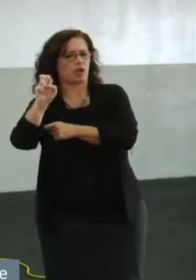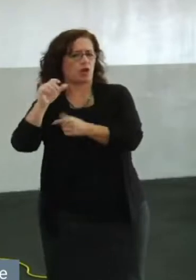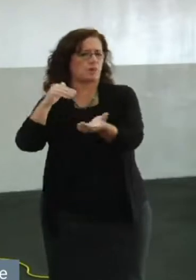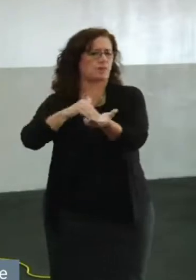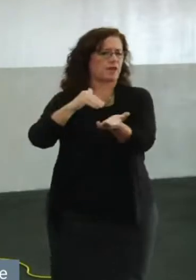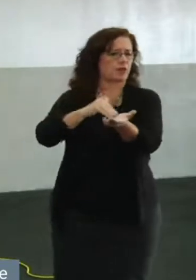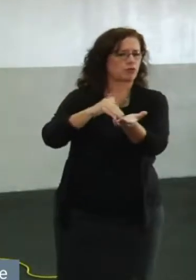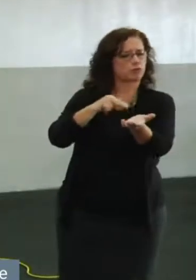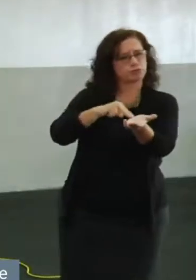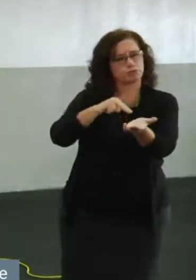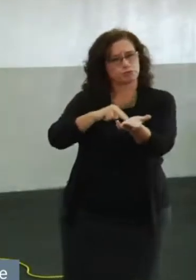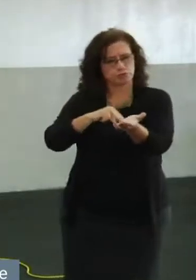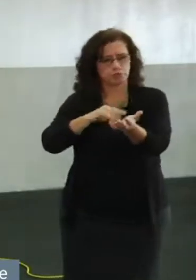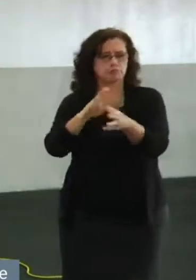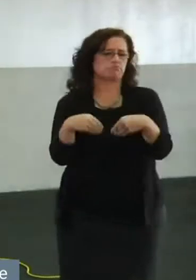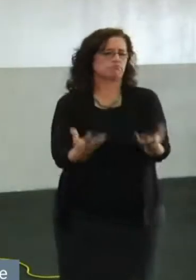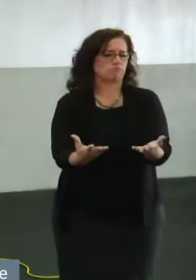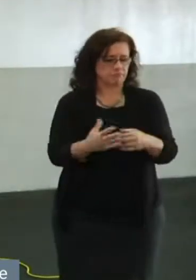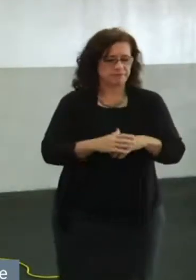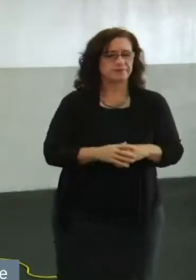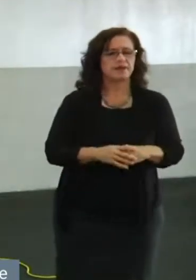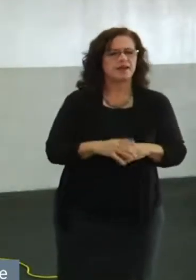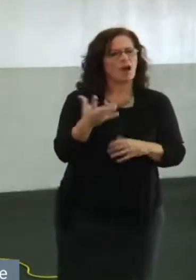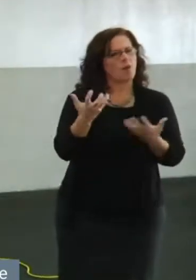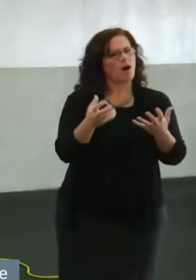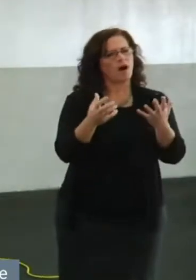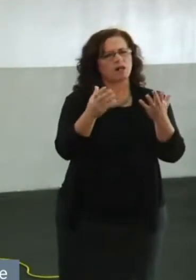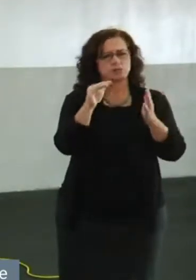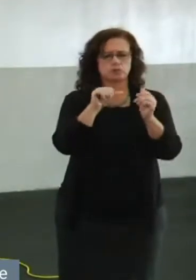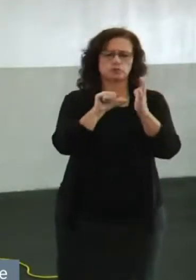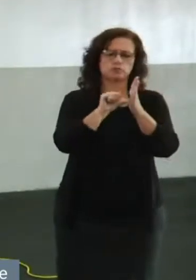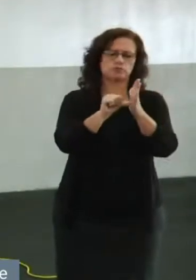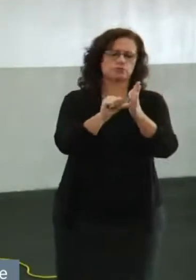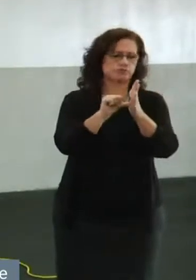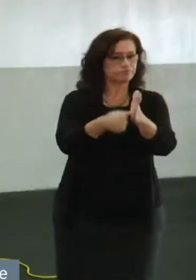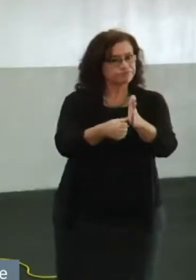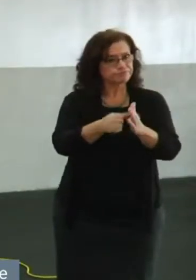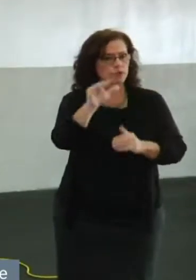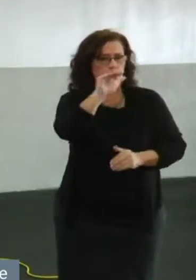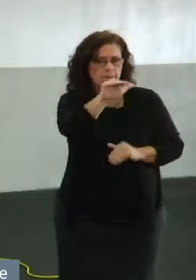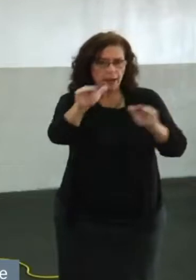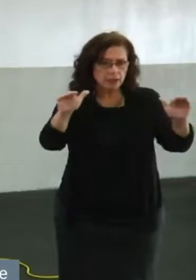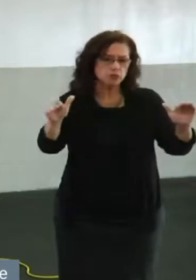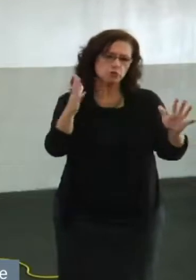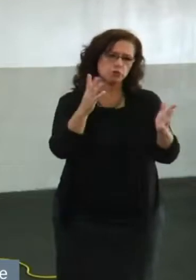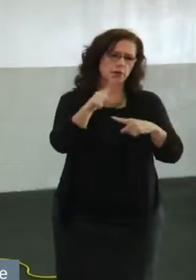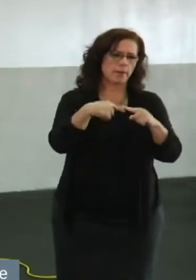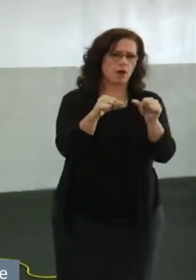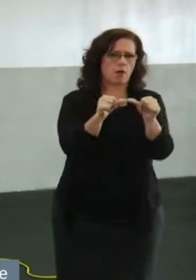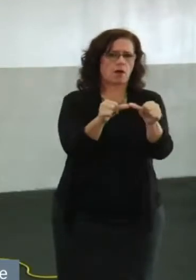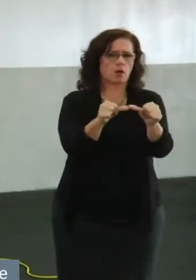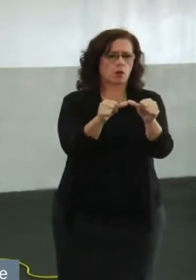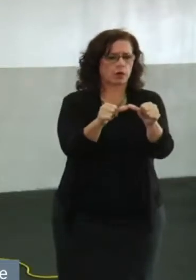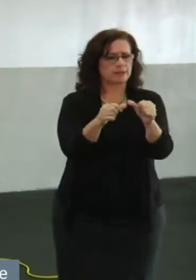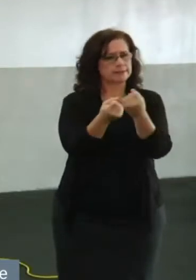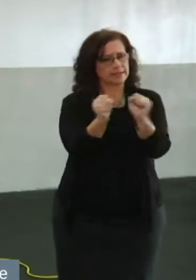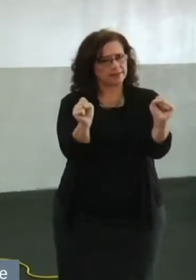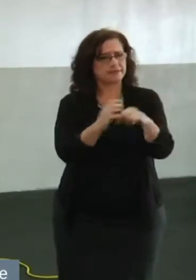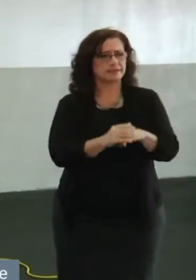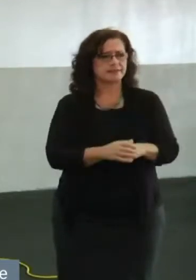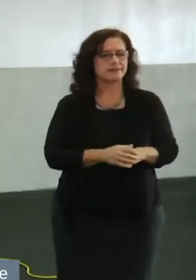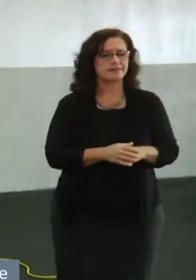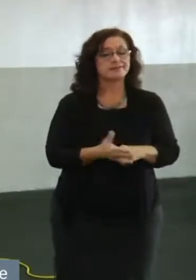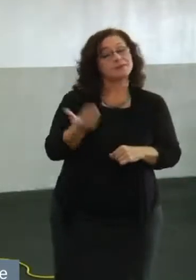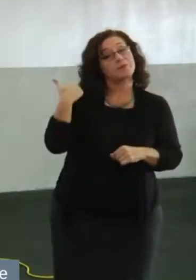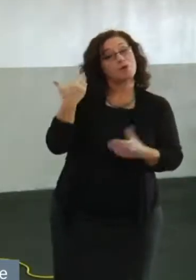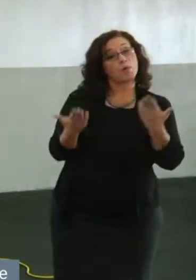importance of ongoing safety during this time in the pandemic. We now realize that this is a marathon, it's not a